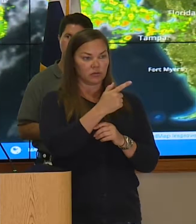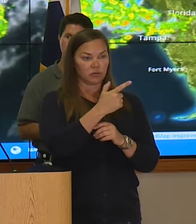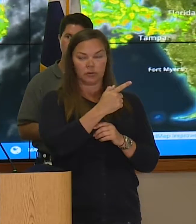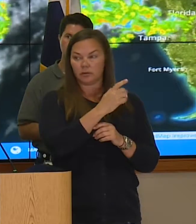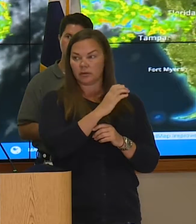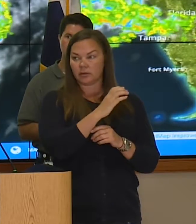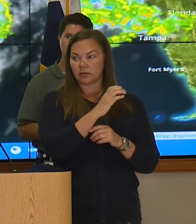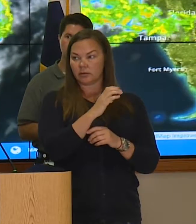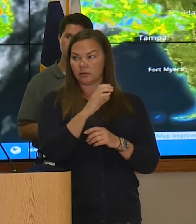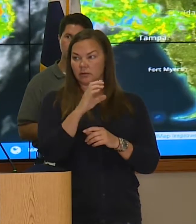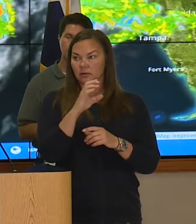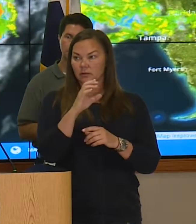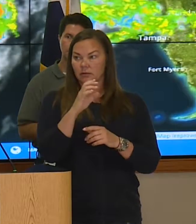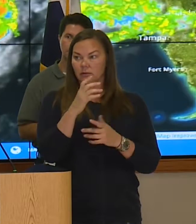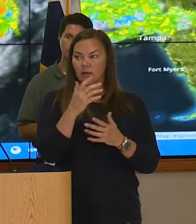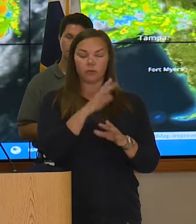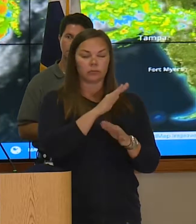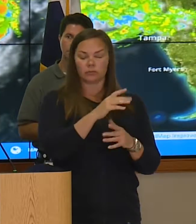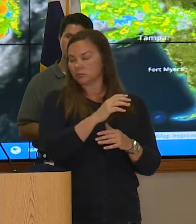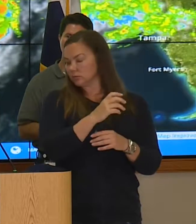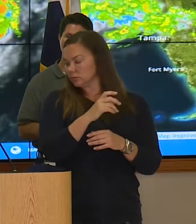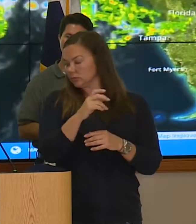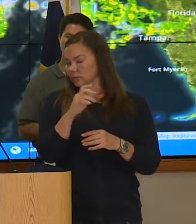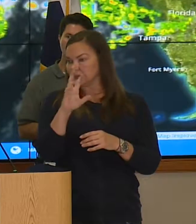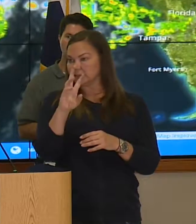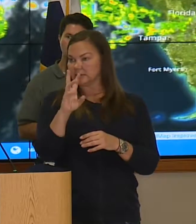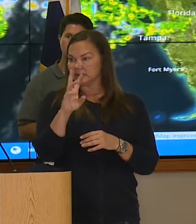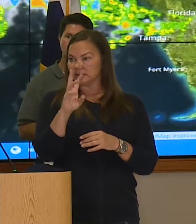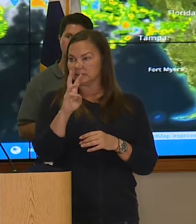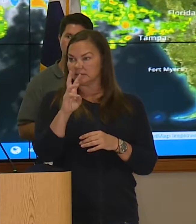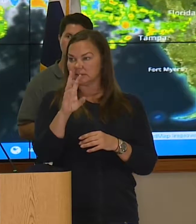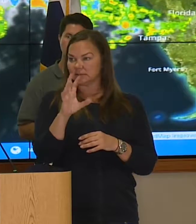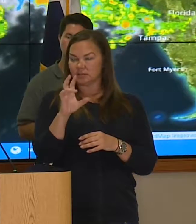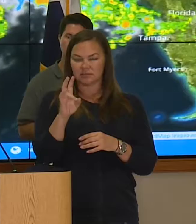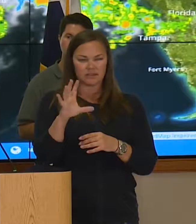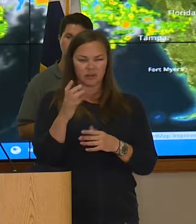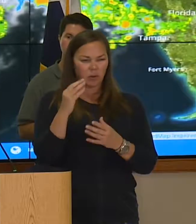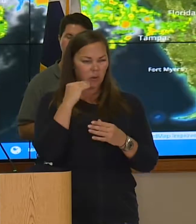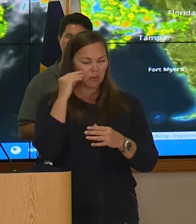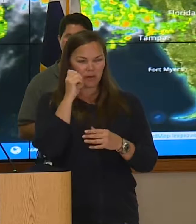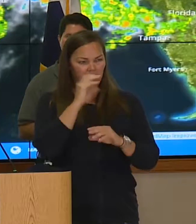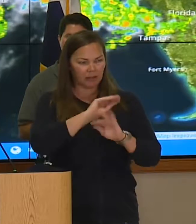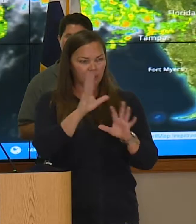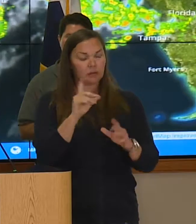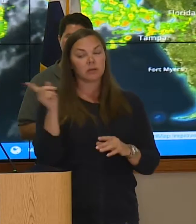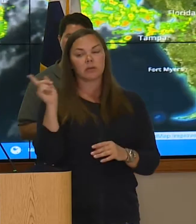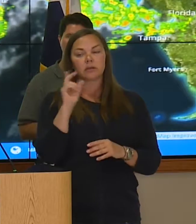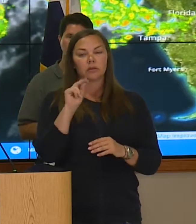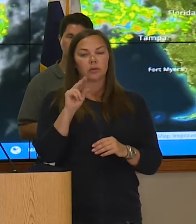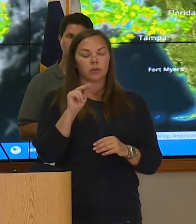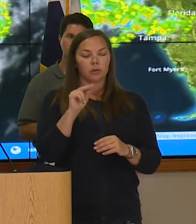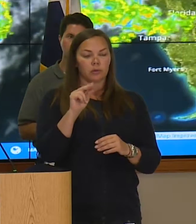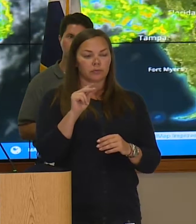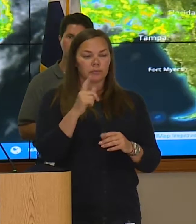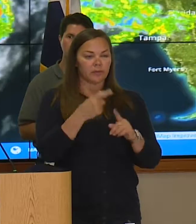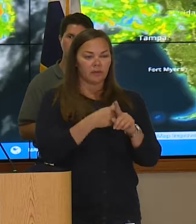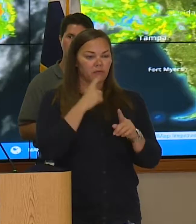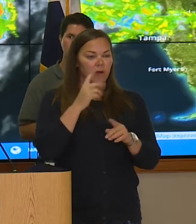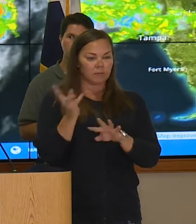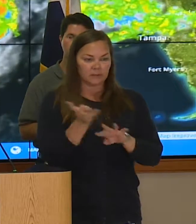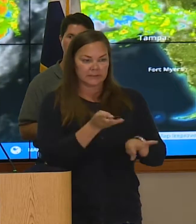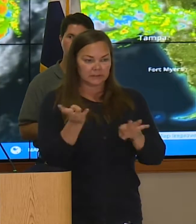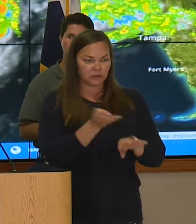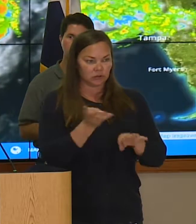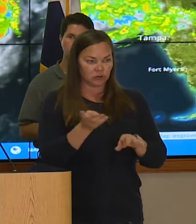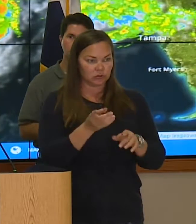Barker, 670 homes, that's a result of the discharge? No, that is not a result of the discharge.